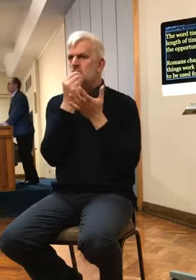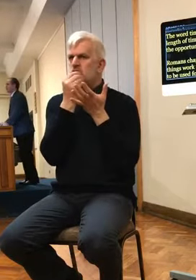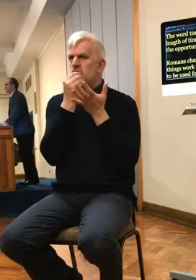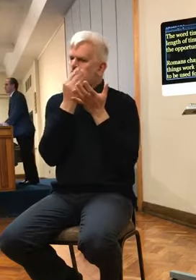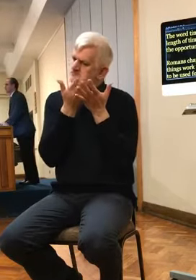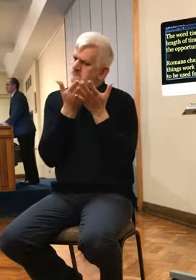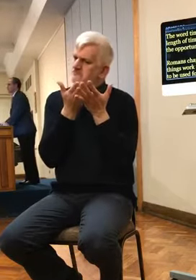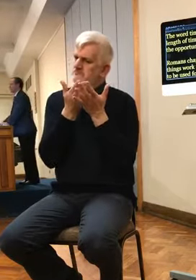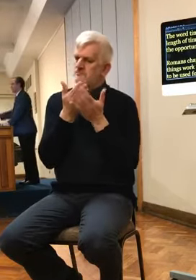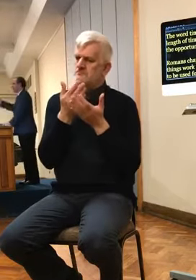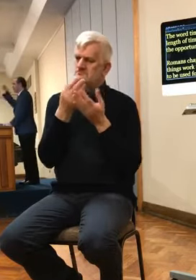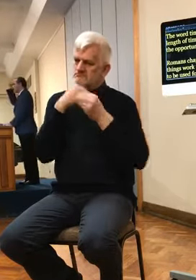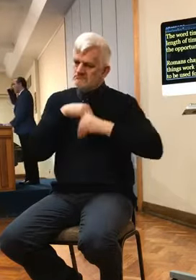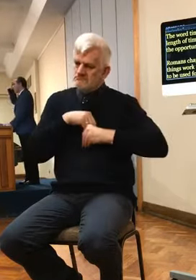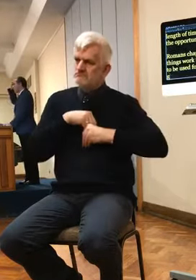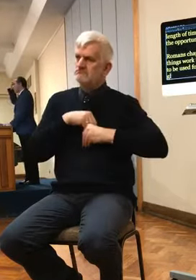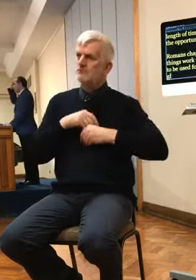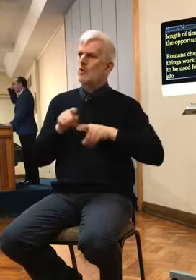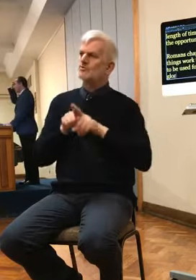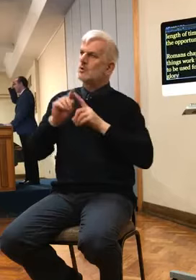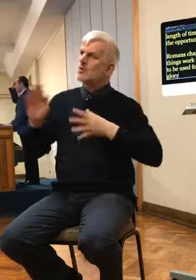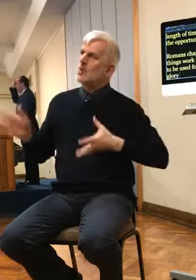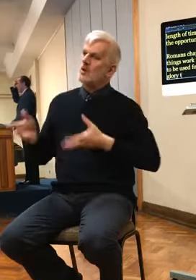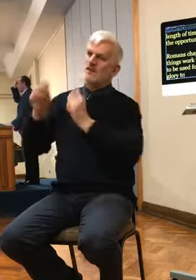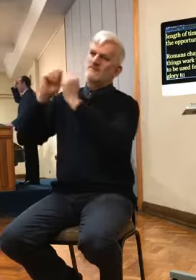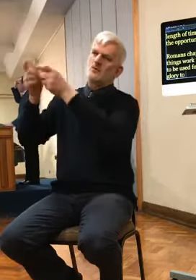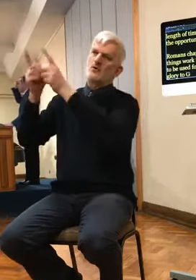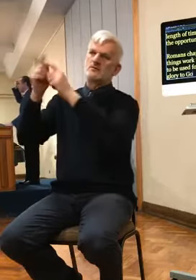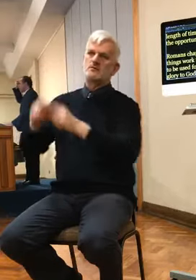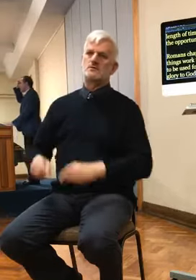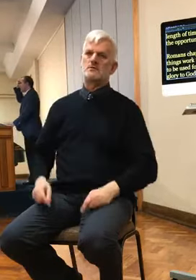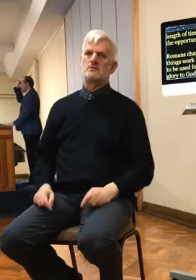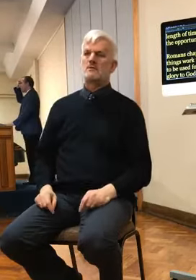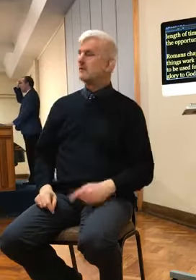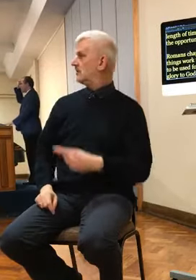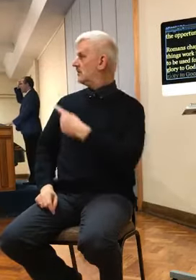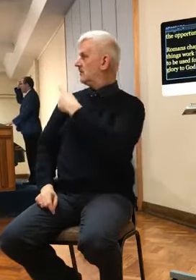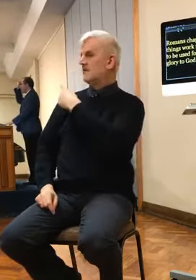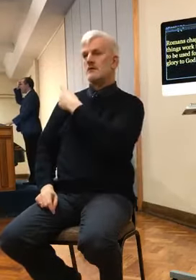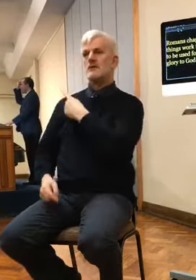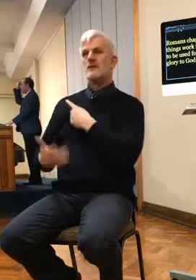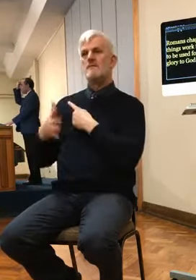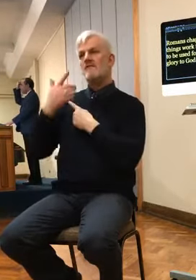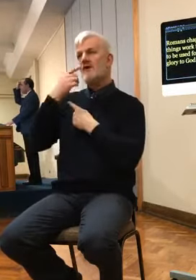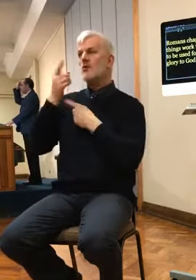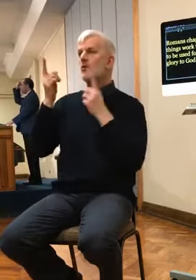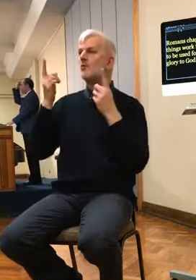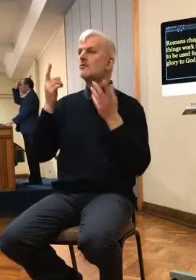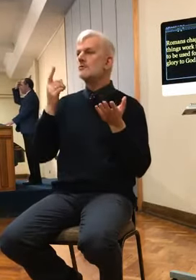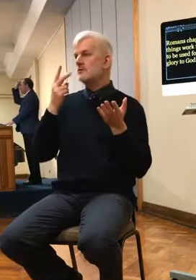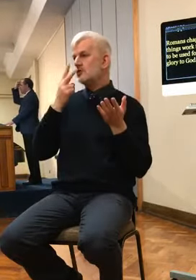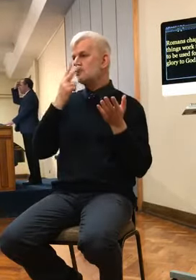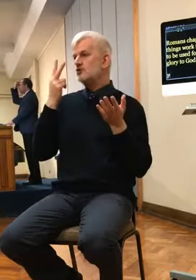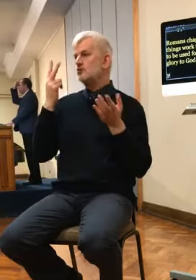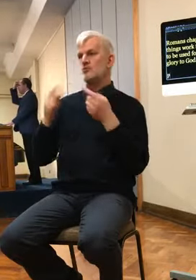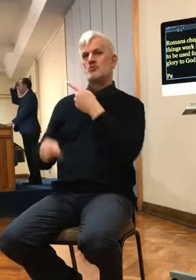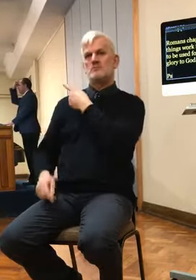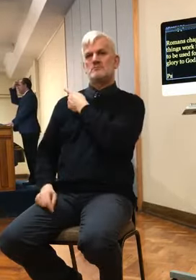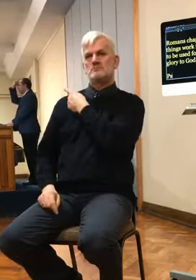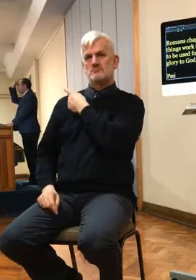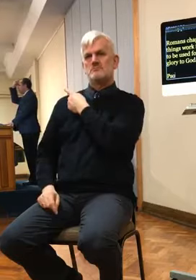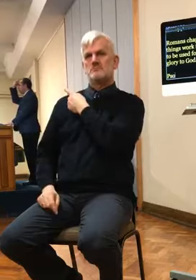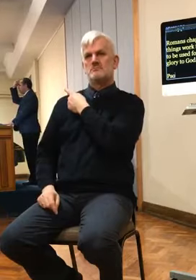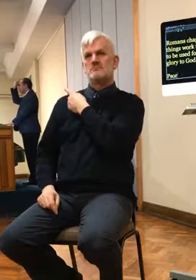dear brothers and sisters, I often say this to myself. I was converted, I found the Lord when I was 22, and